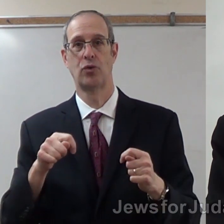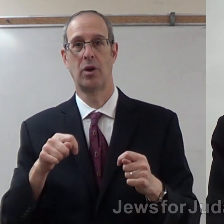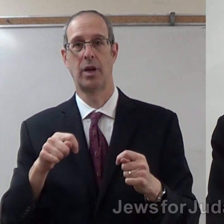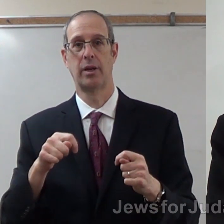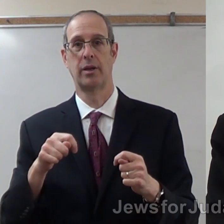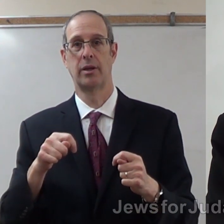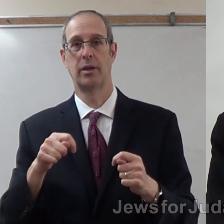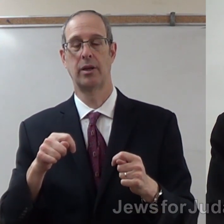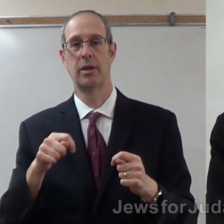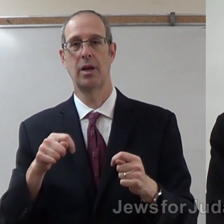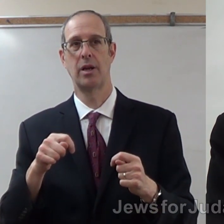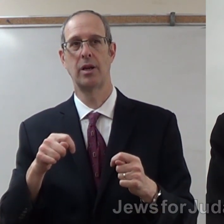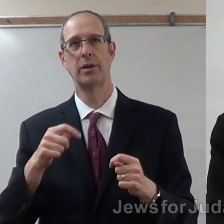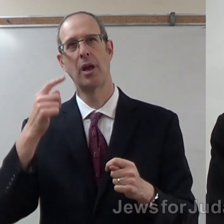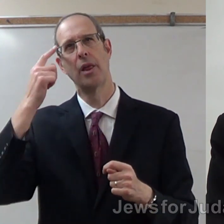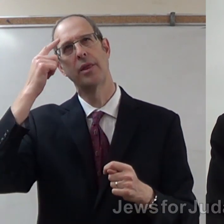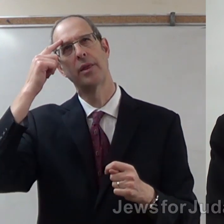to anticipate